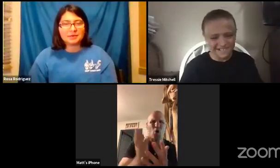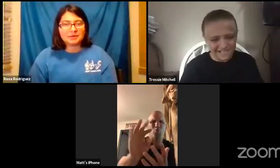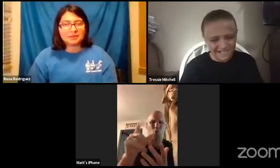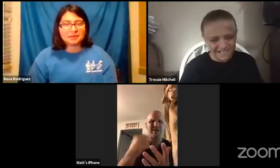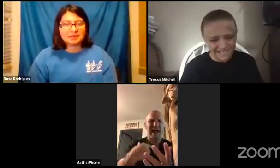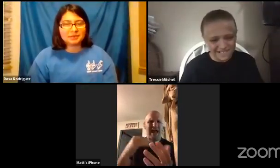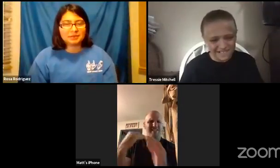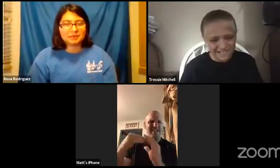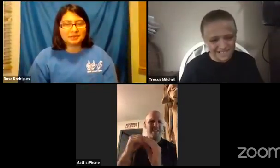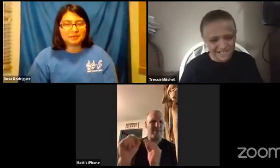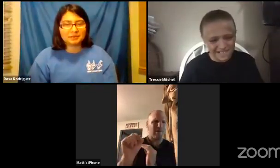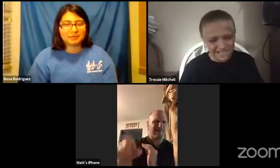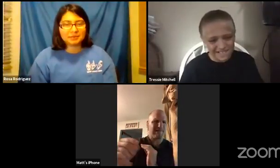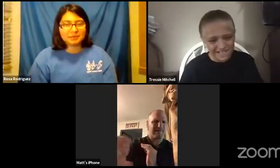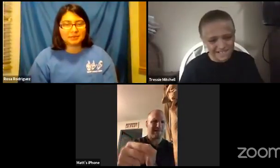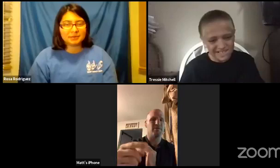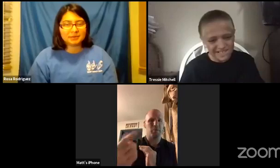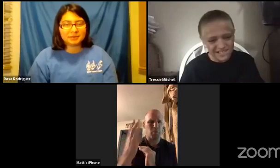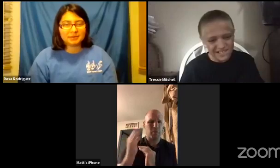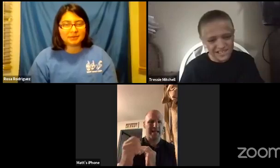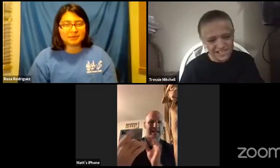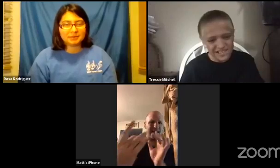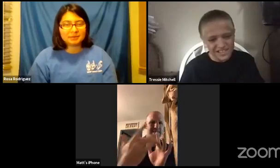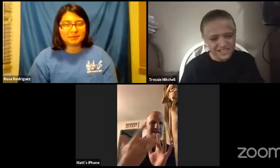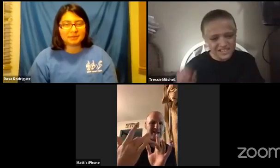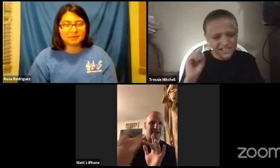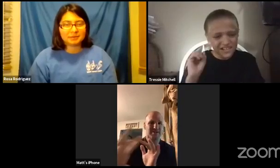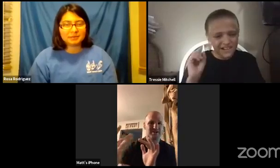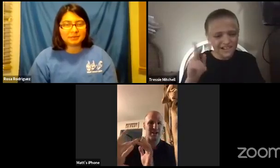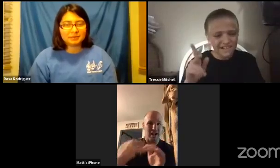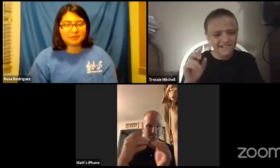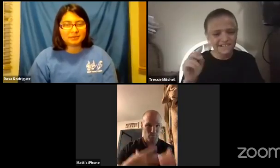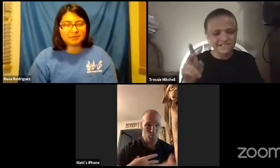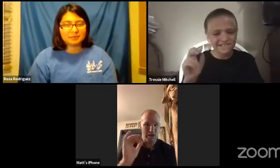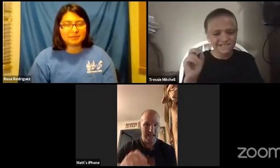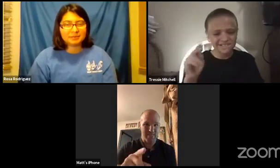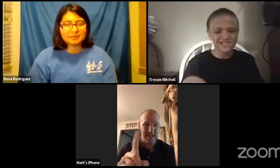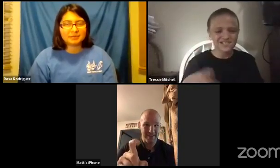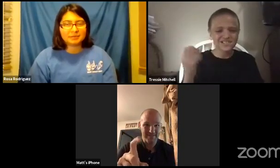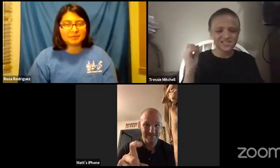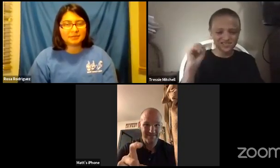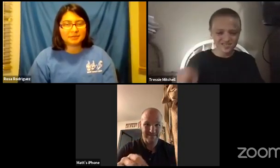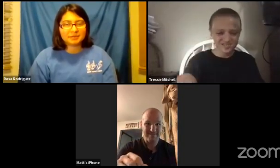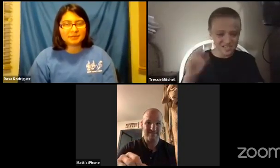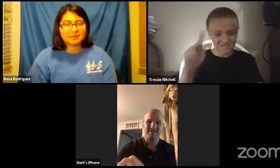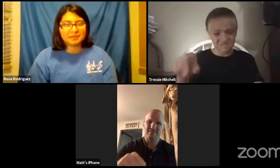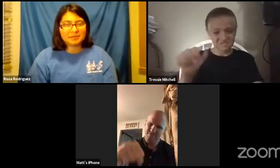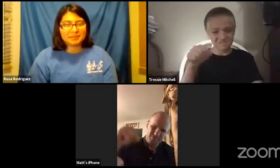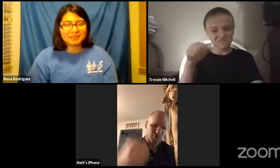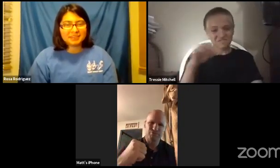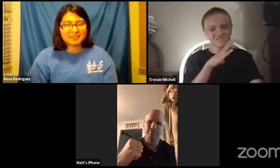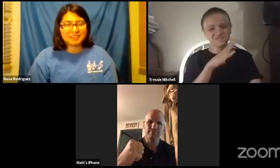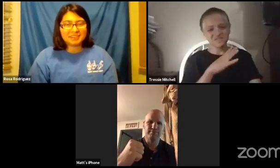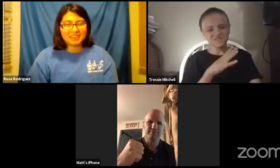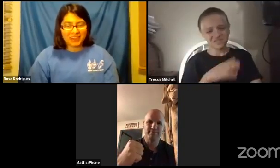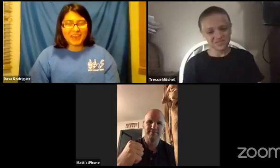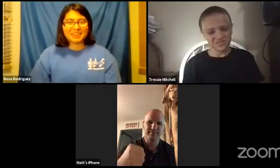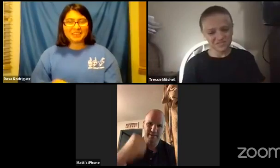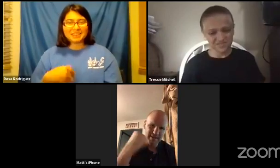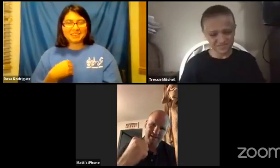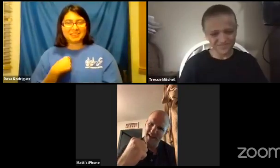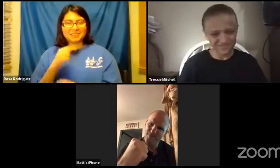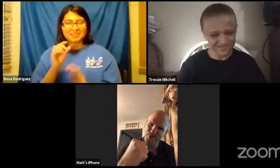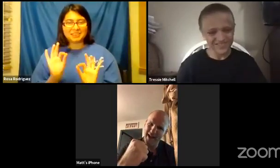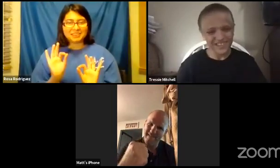even offline, you know how to reach me. Rosa does. You can just tell Rosa, to give you